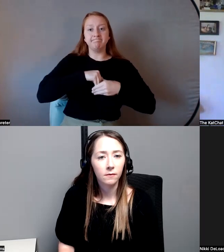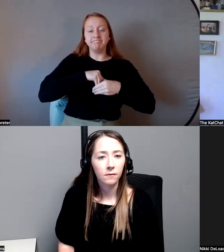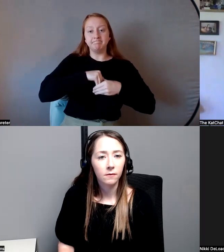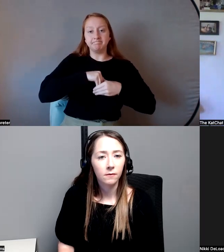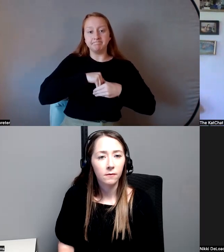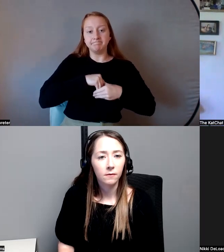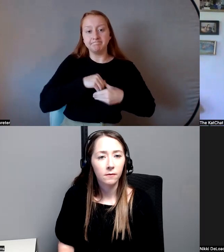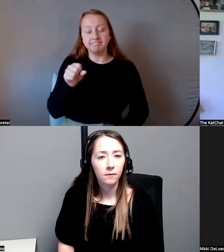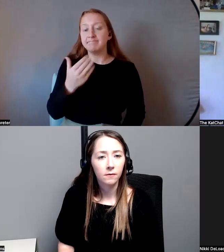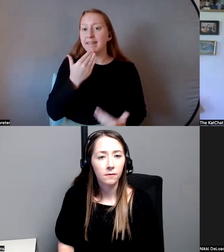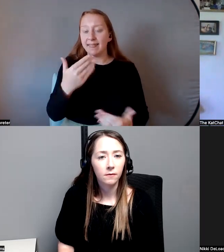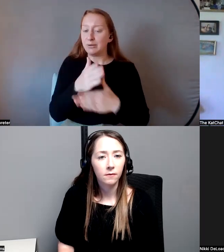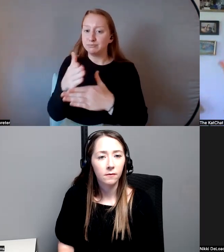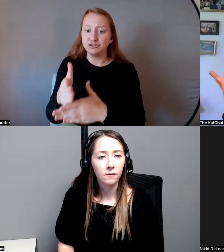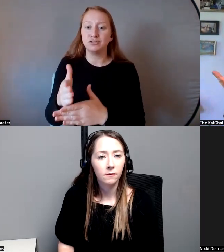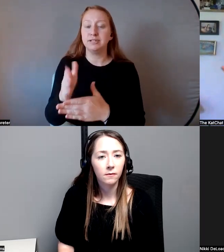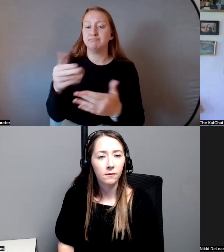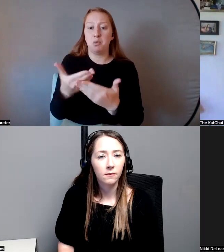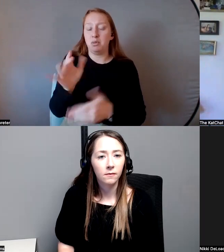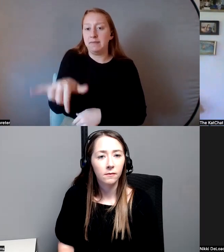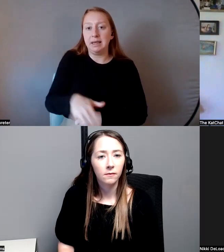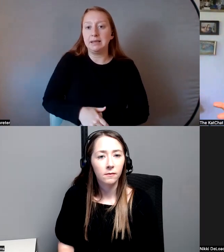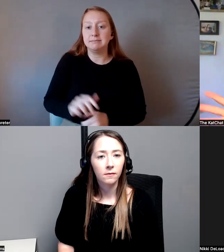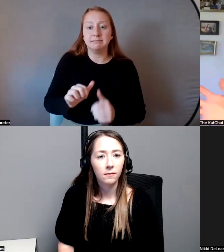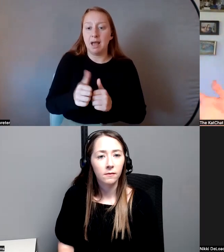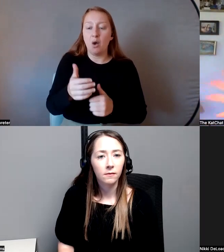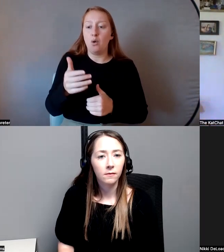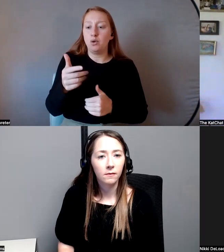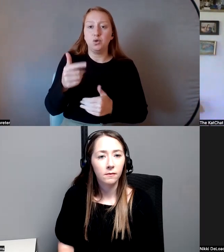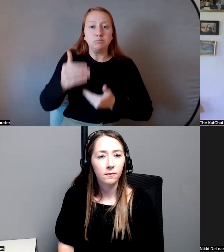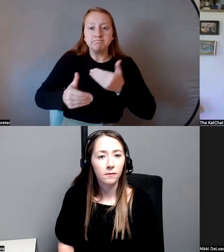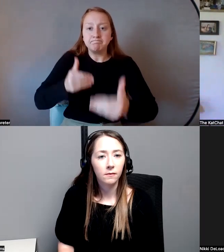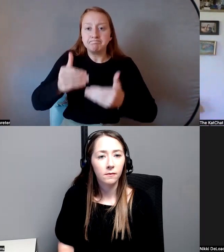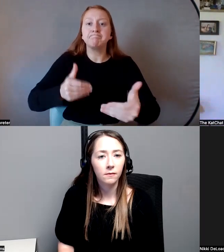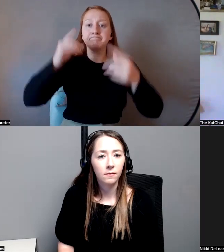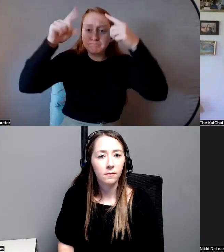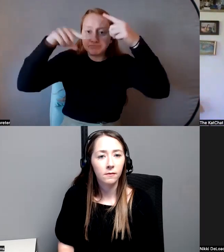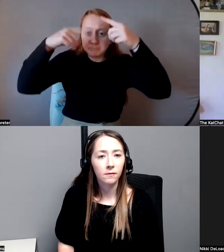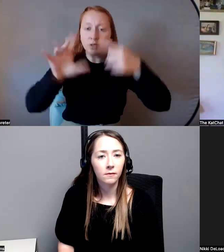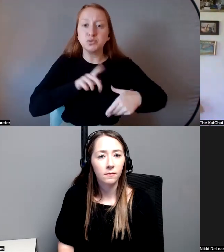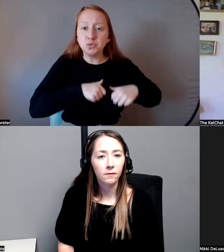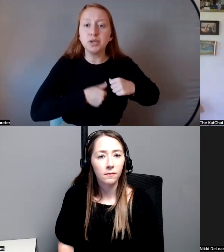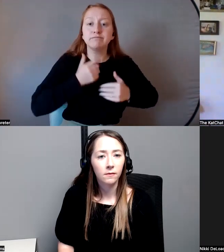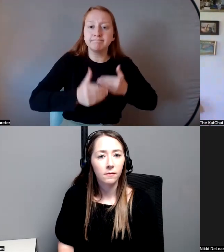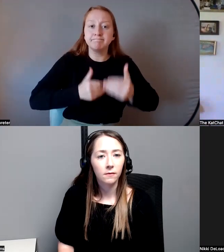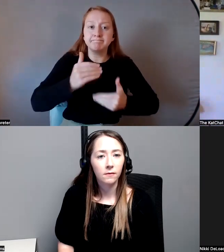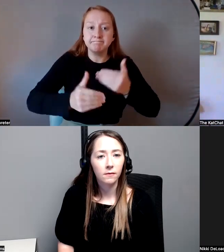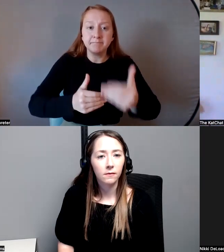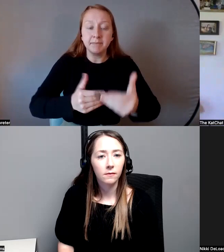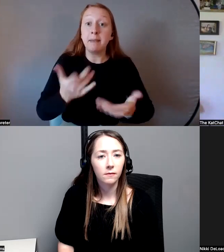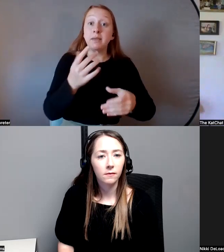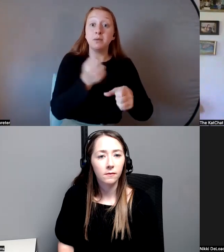yeah, thank you for sharing and how to cope with the grief over time, whether it's a year